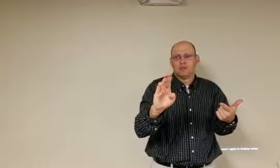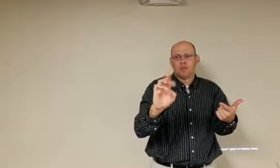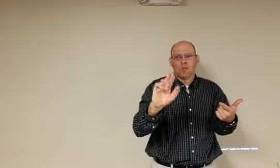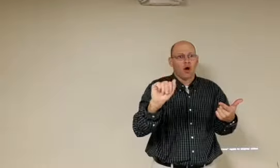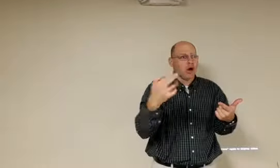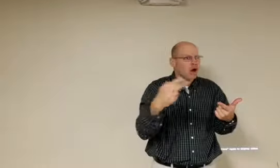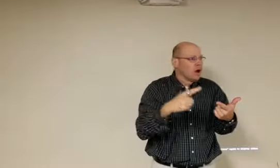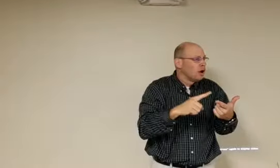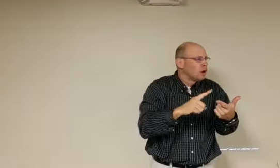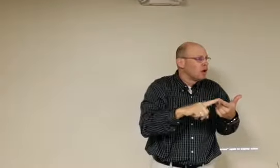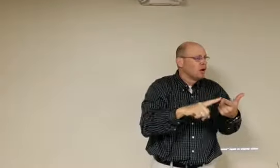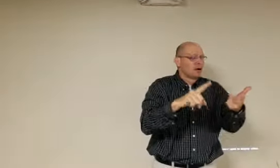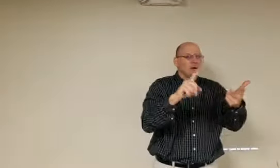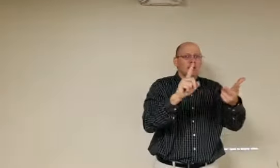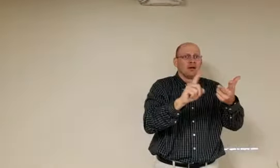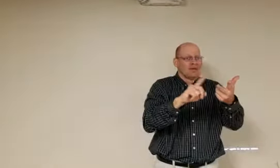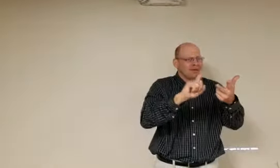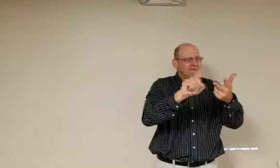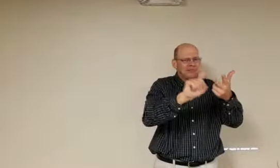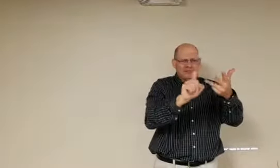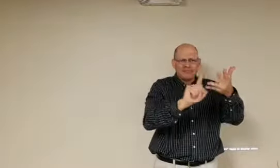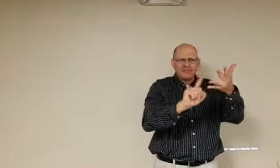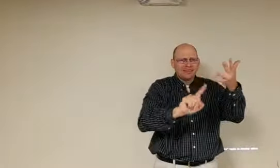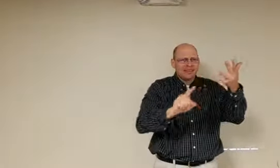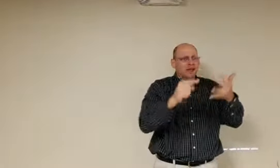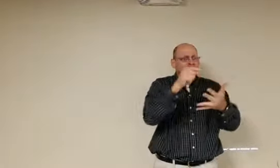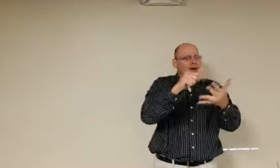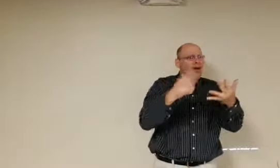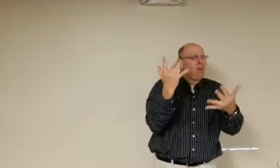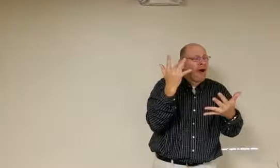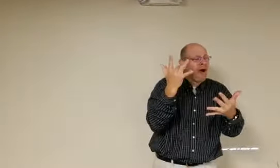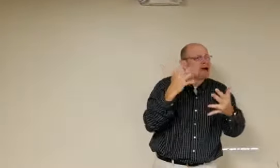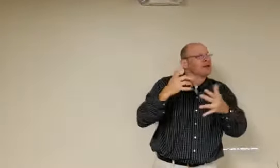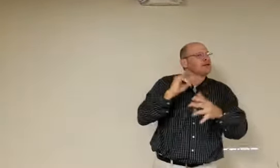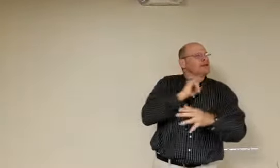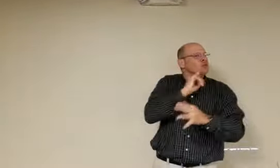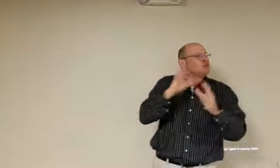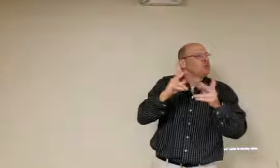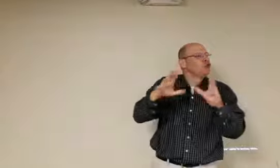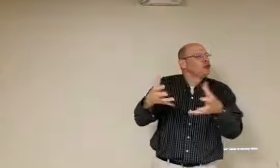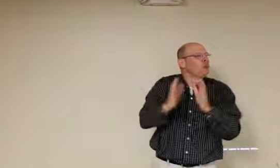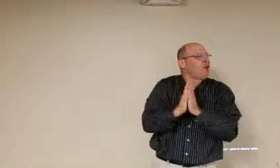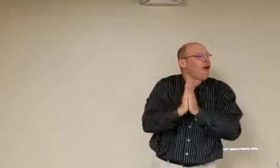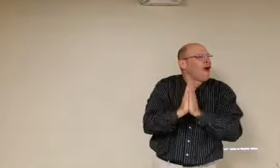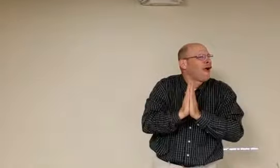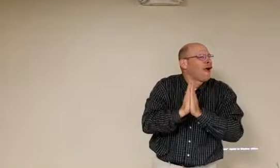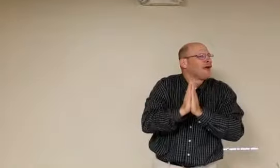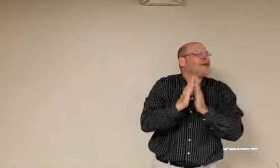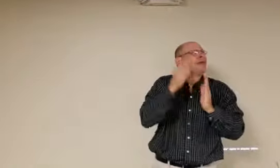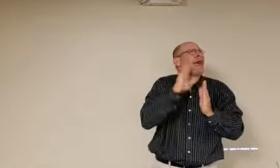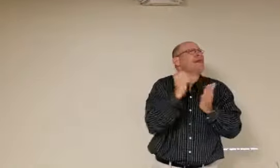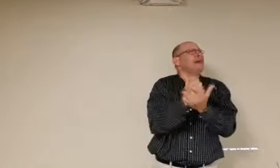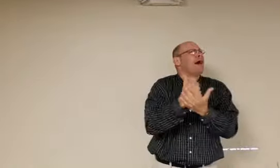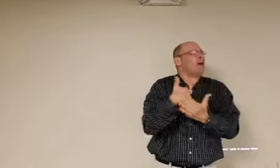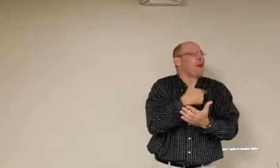Deborah. She prayed. There's so many different ones that pray, and they said,